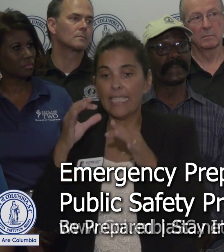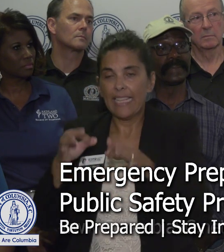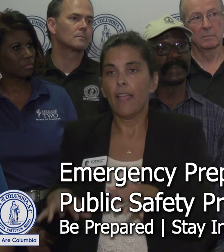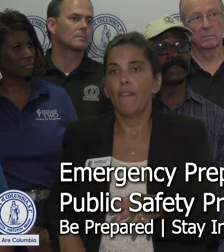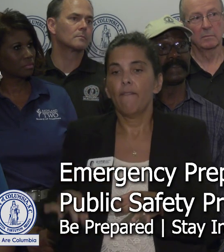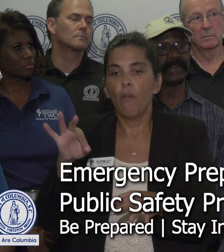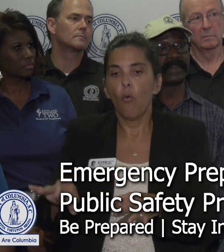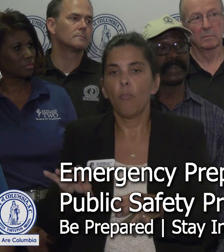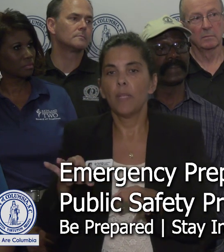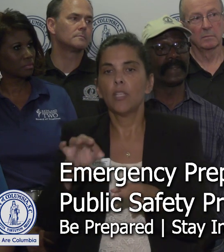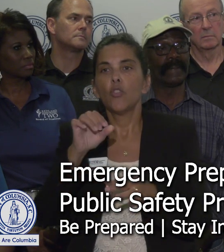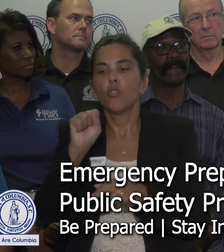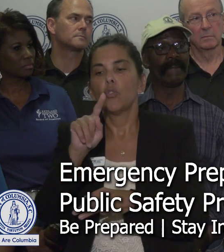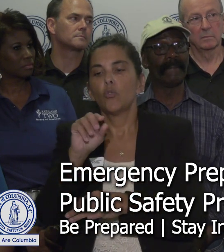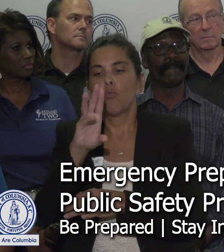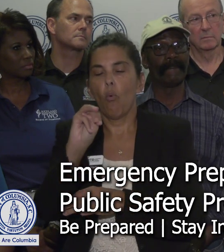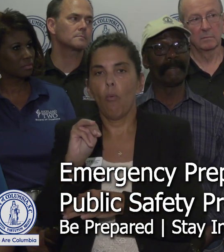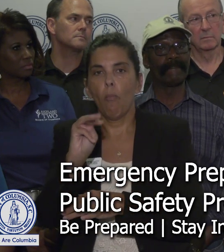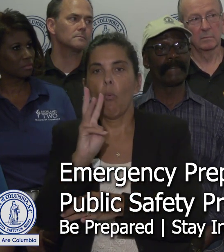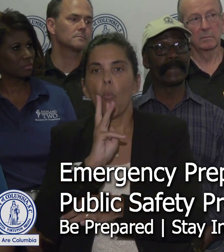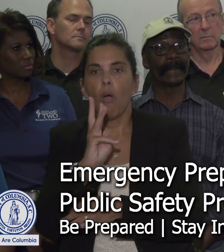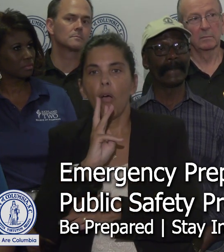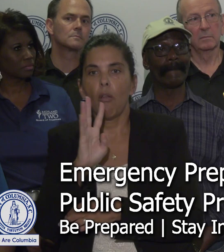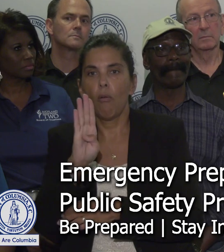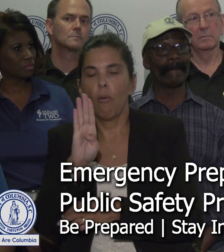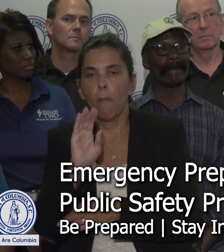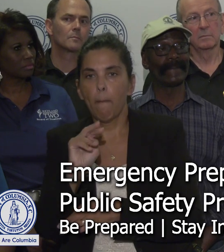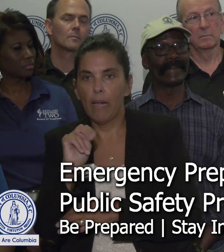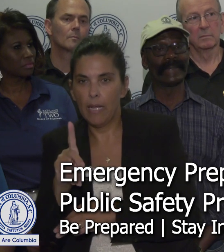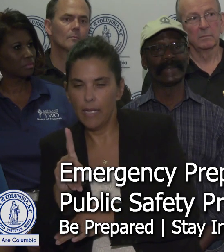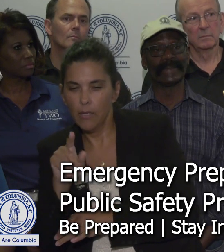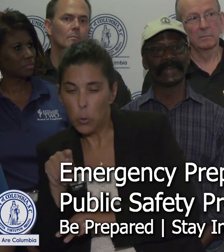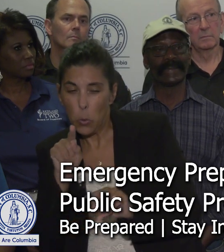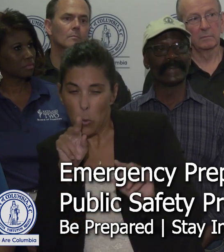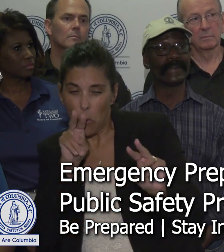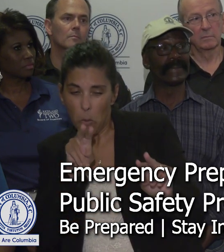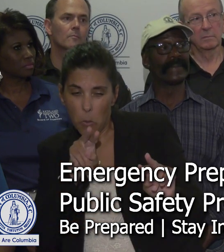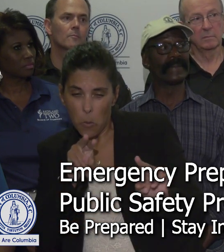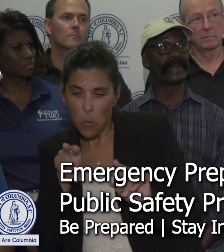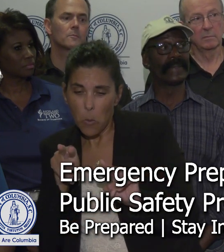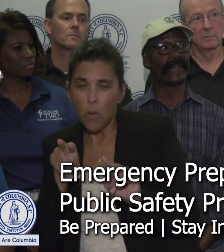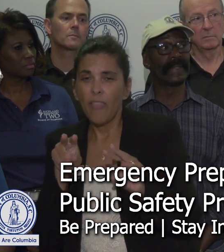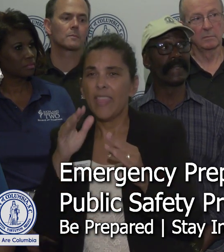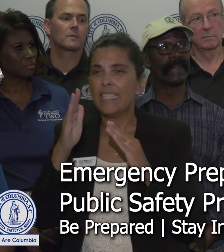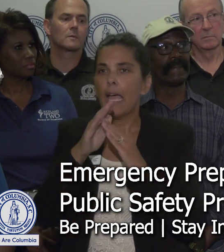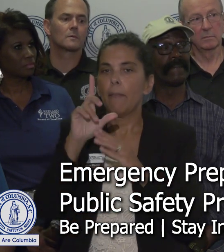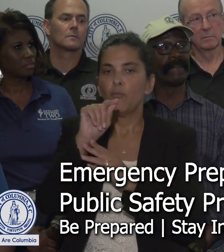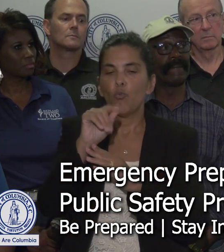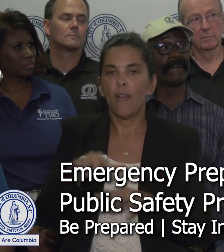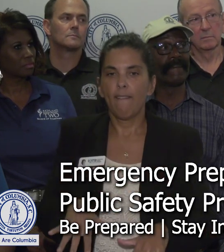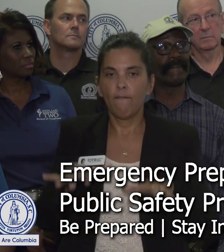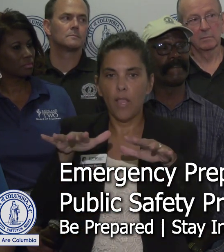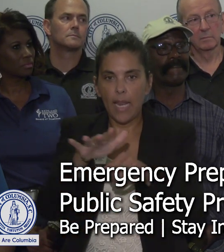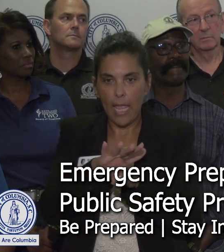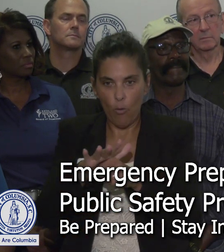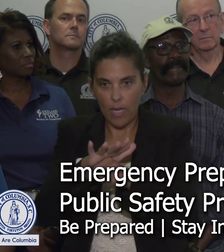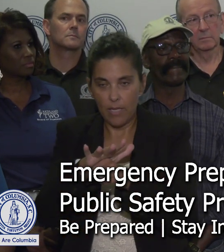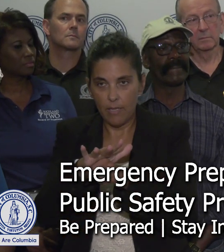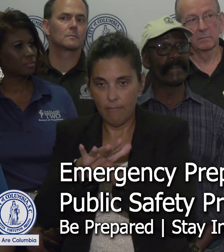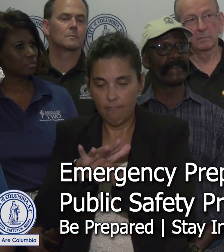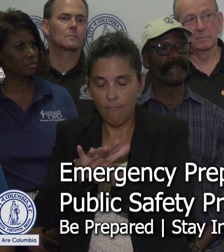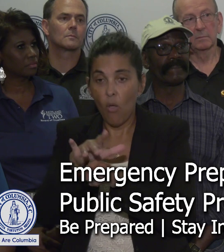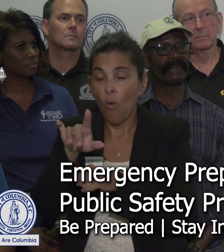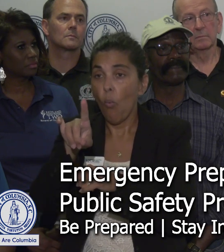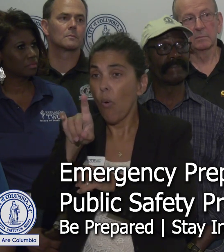stormwater bond in the city to address the top 20 flooding locations in the city. Voted unanimously. Again, I might add nearly $100 million.